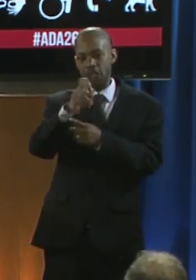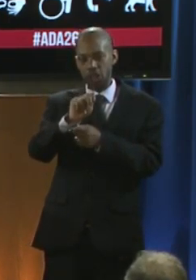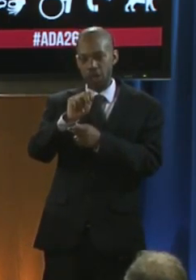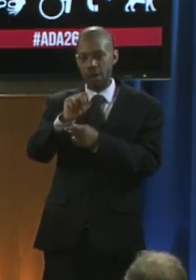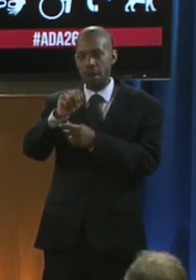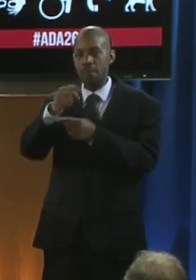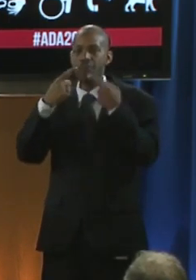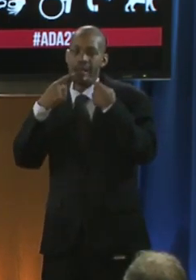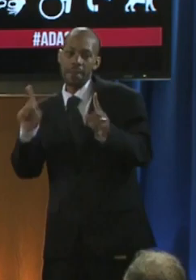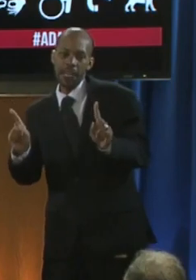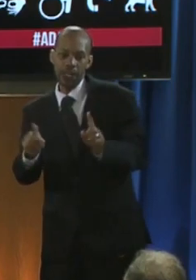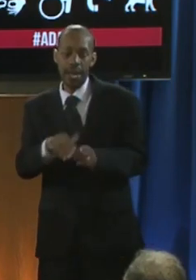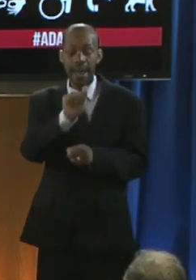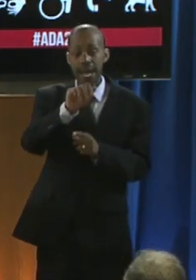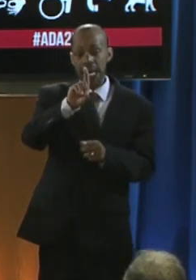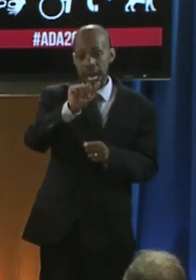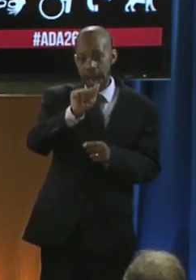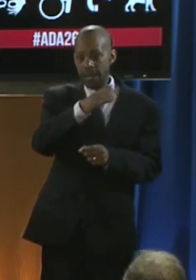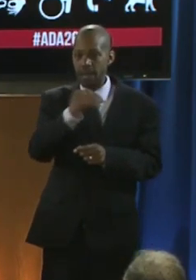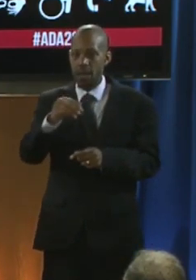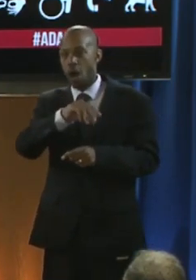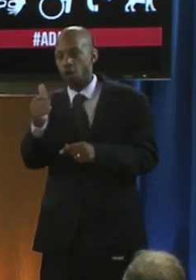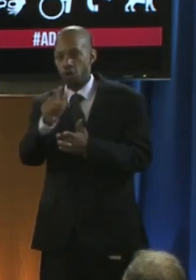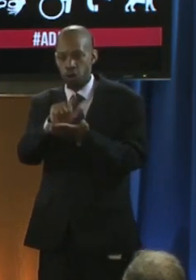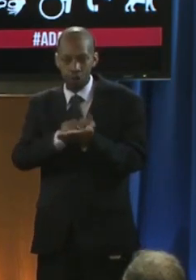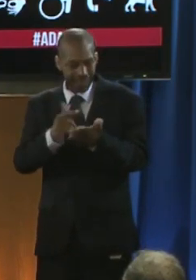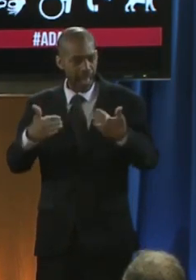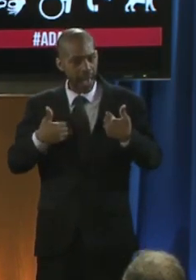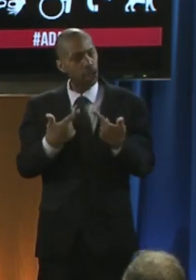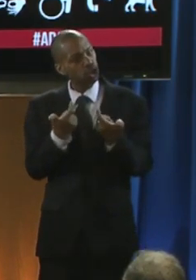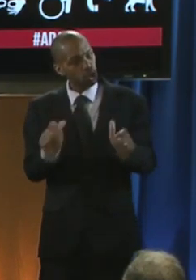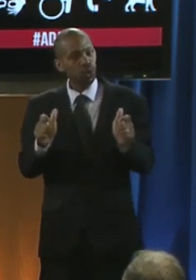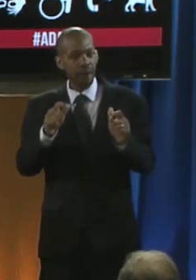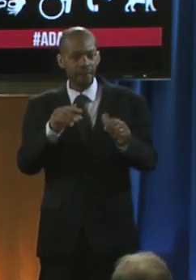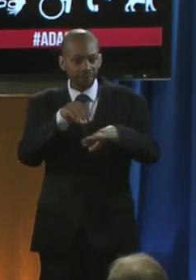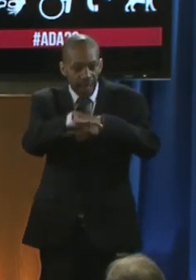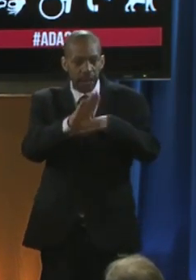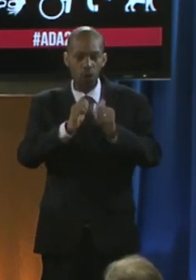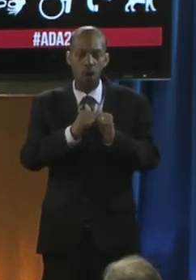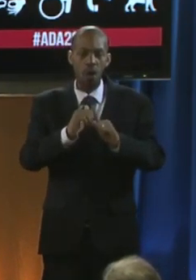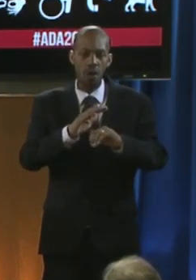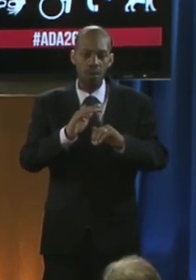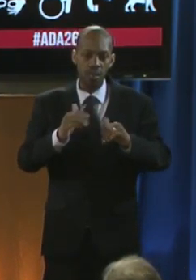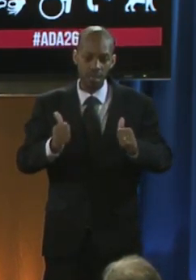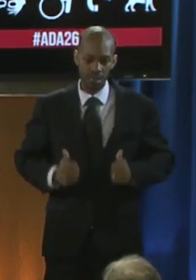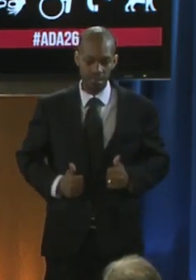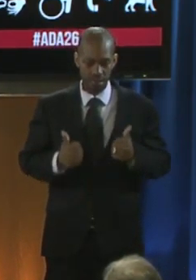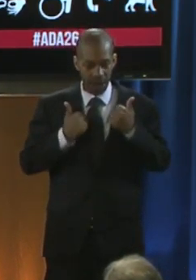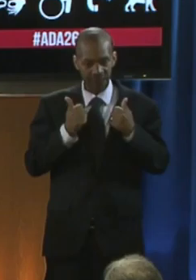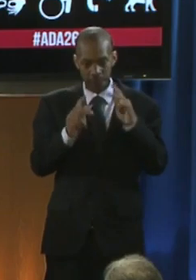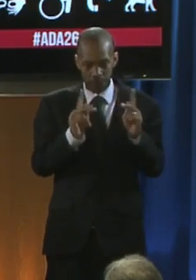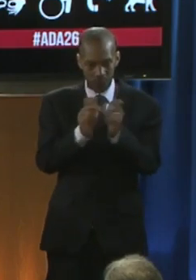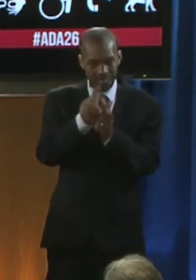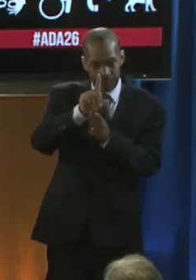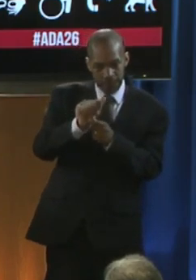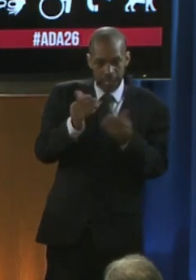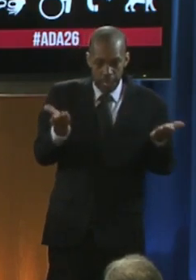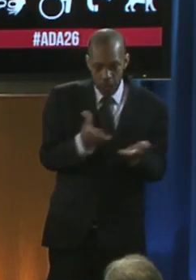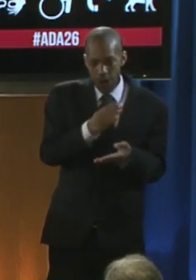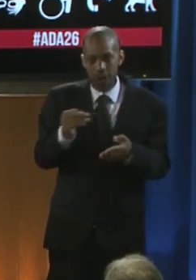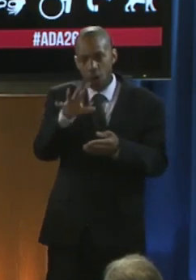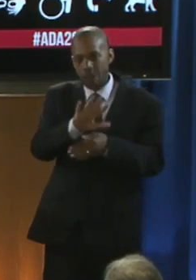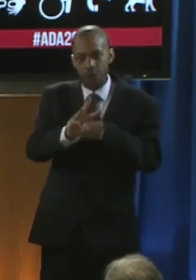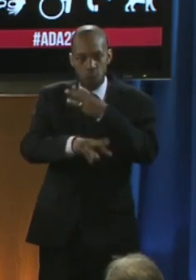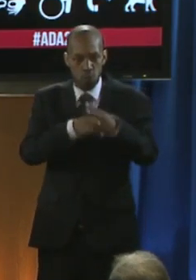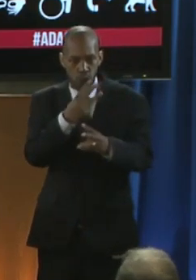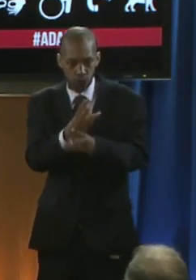ADA and other laws have had a profound effect on the lives of disabled people here and around the world. The ADA